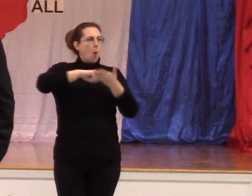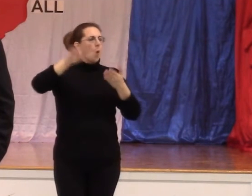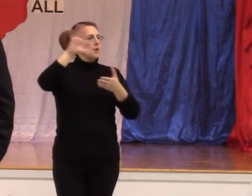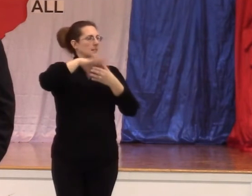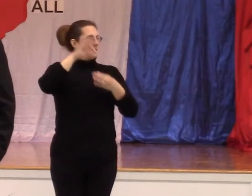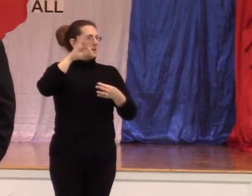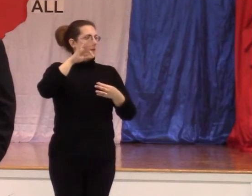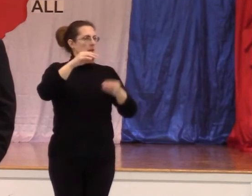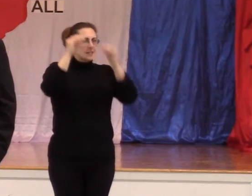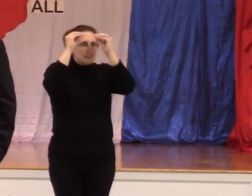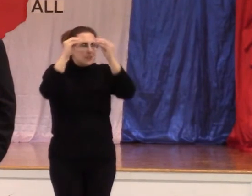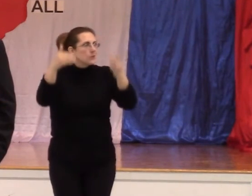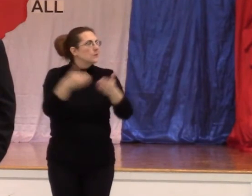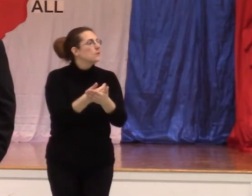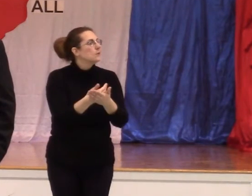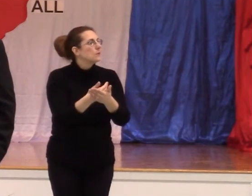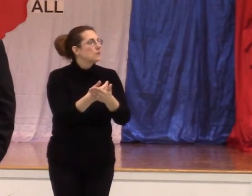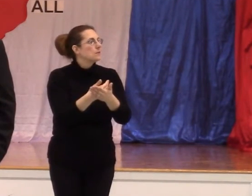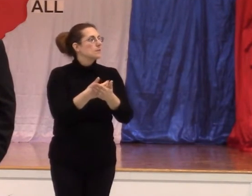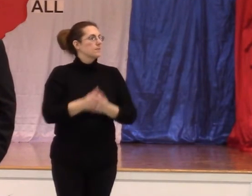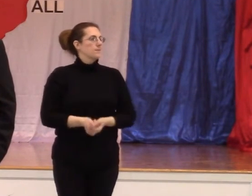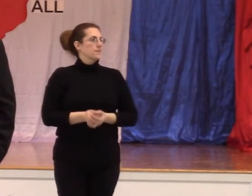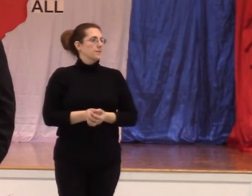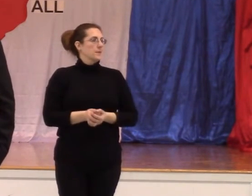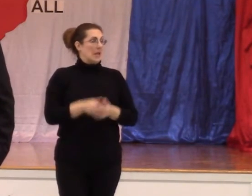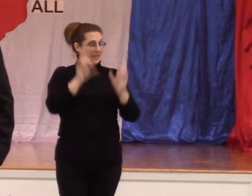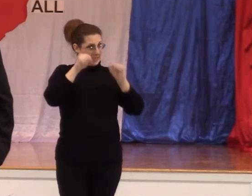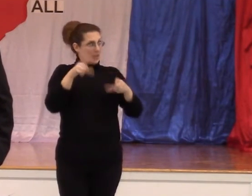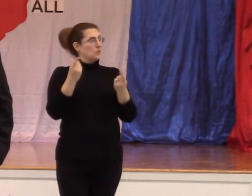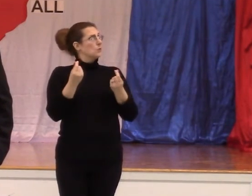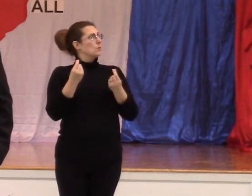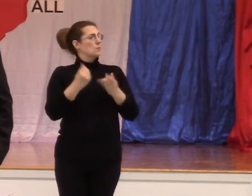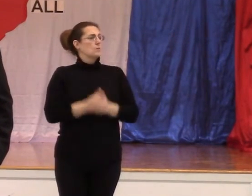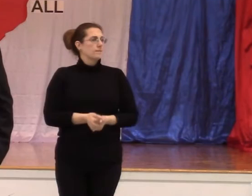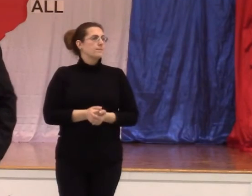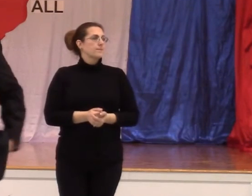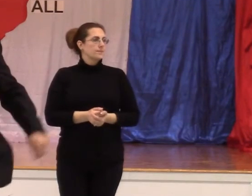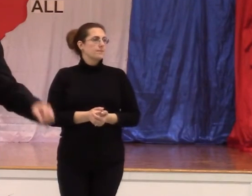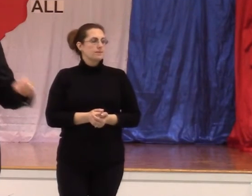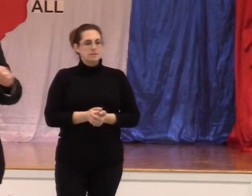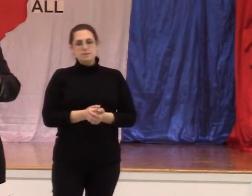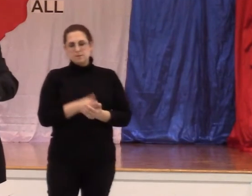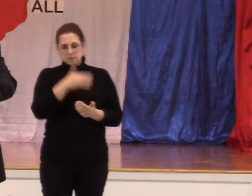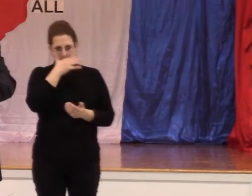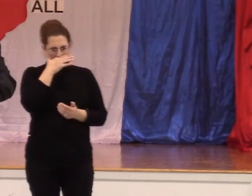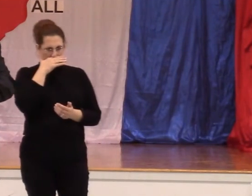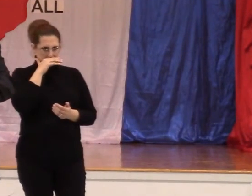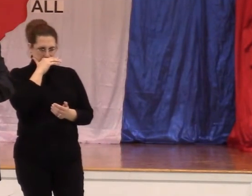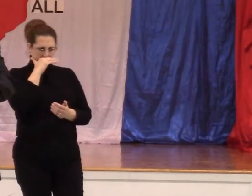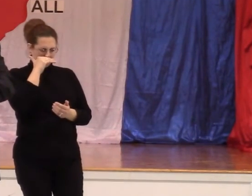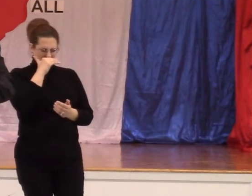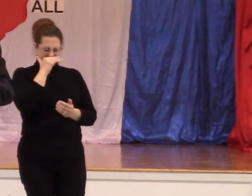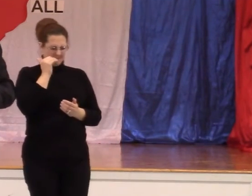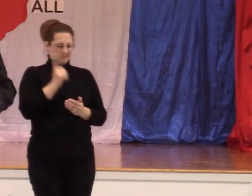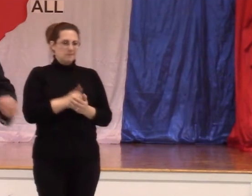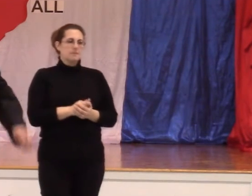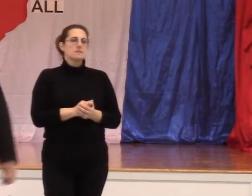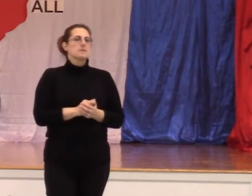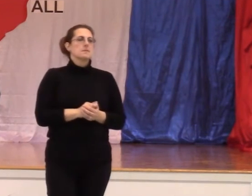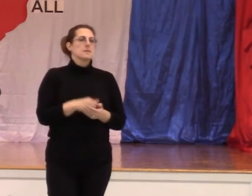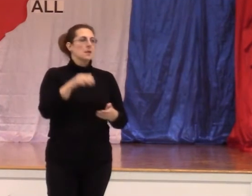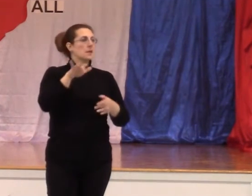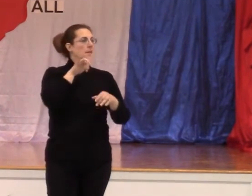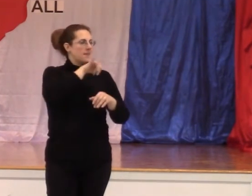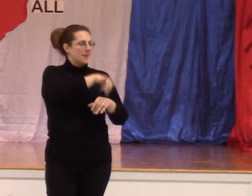is teaching a new thing, and he can do that, right? All right, so there are some